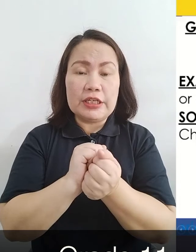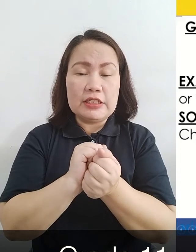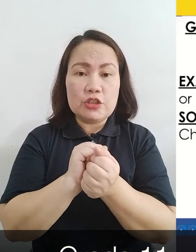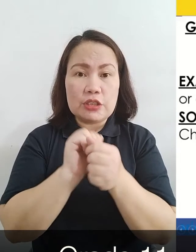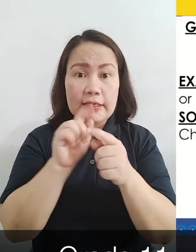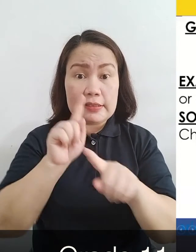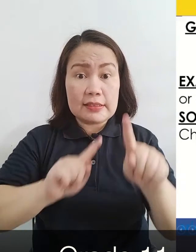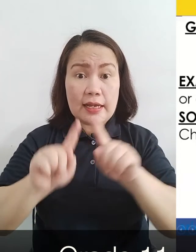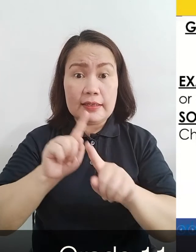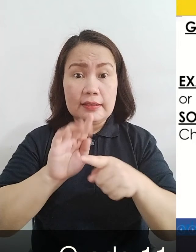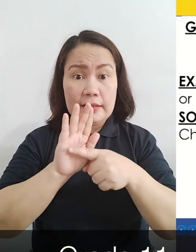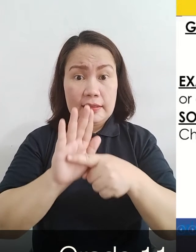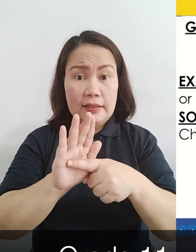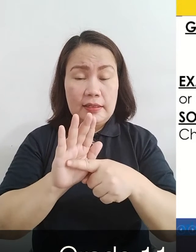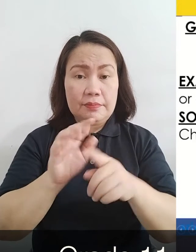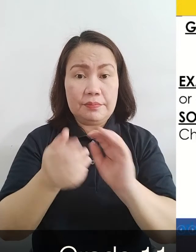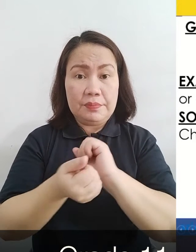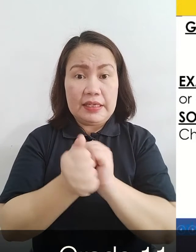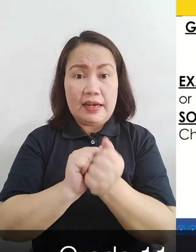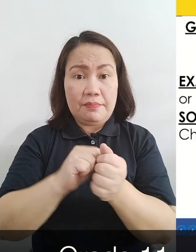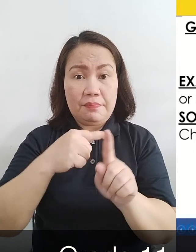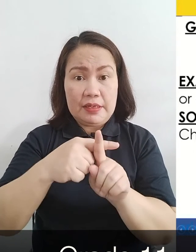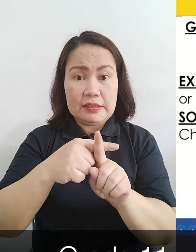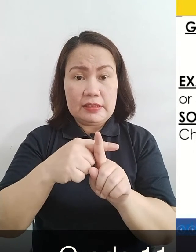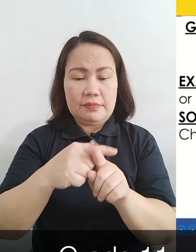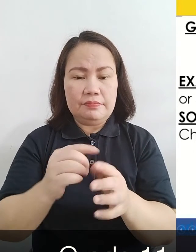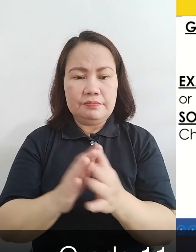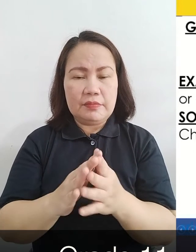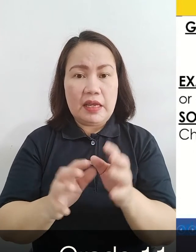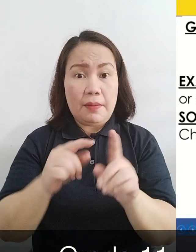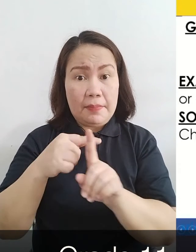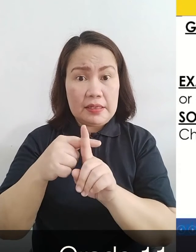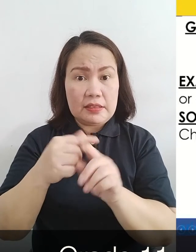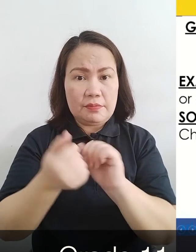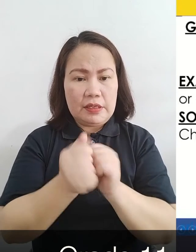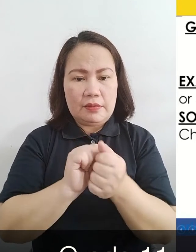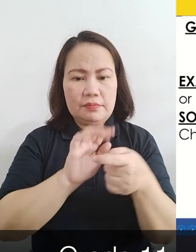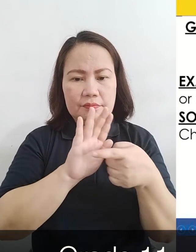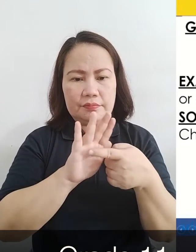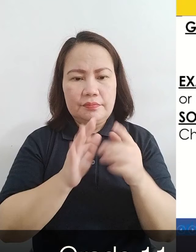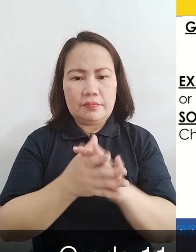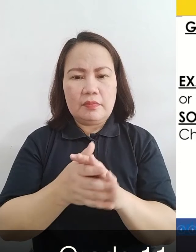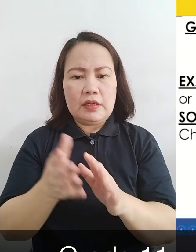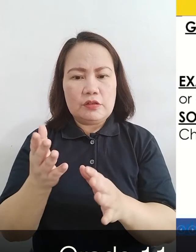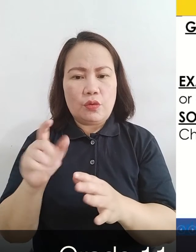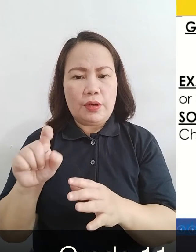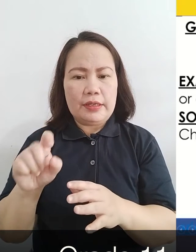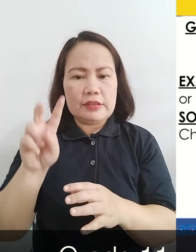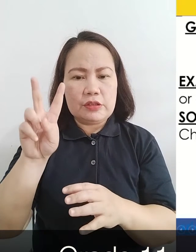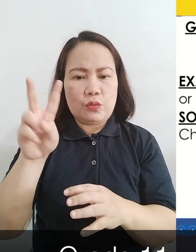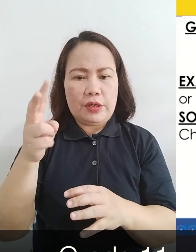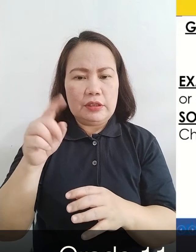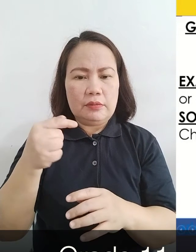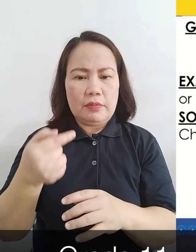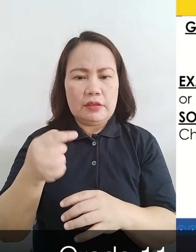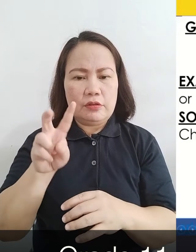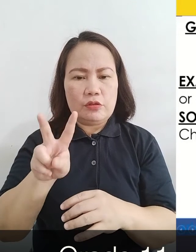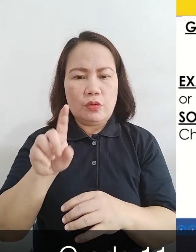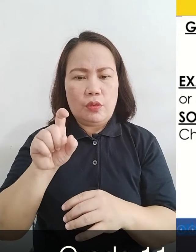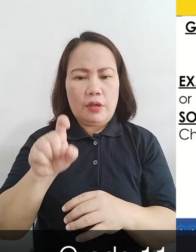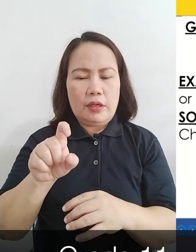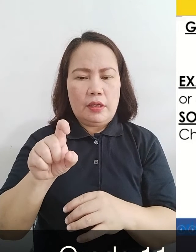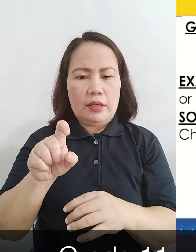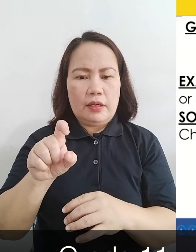So therefore, x squared minus 2x, that is x squared. No, copy x squared